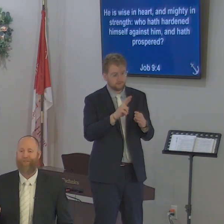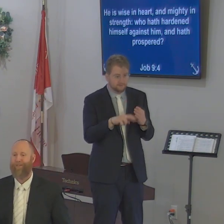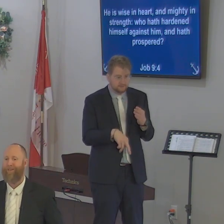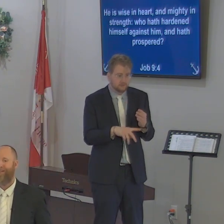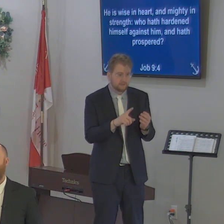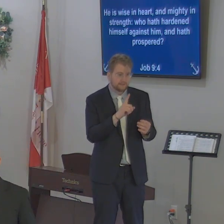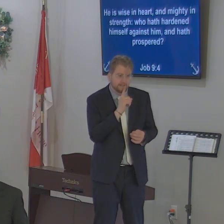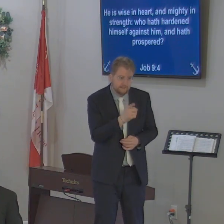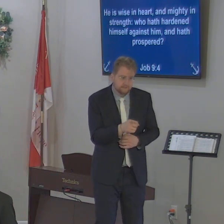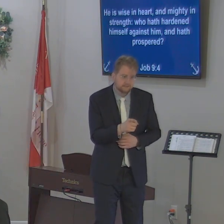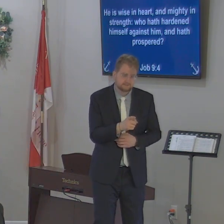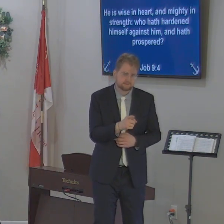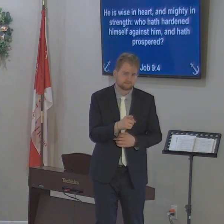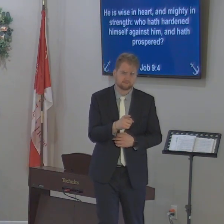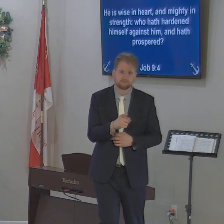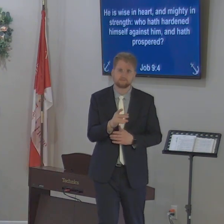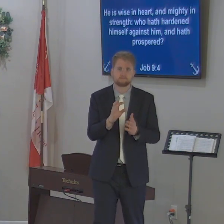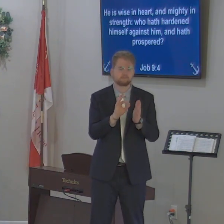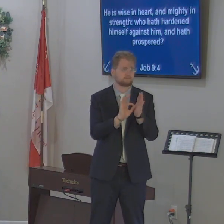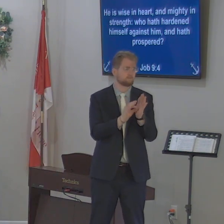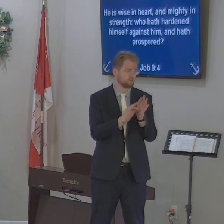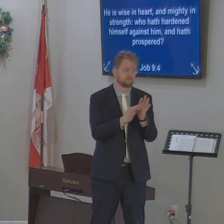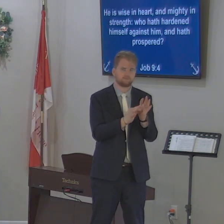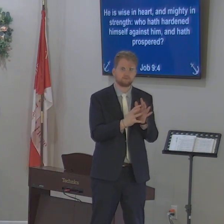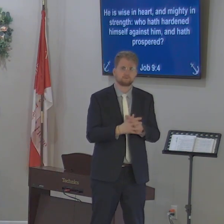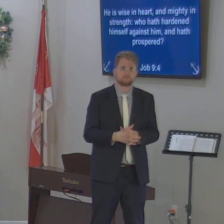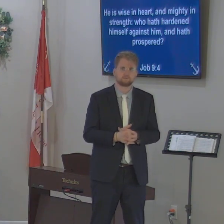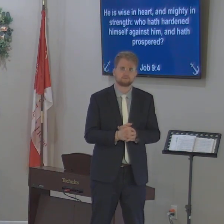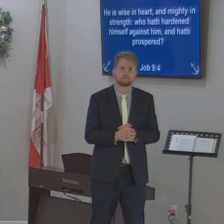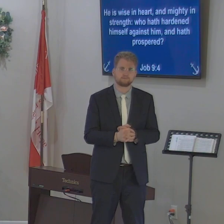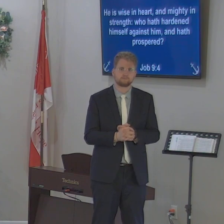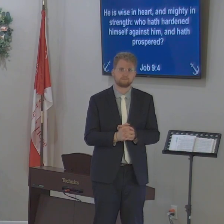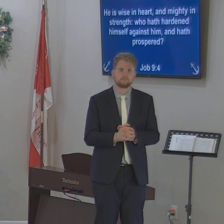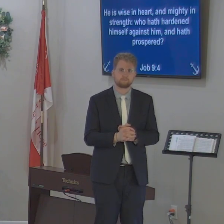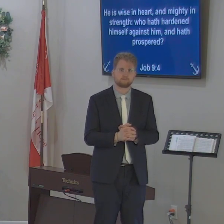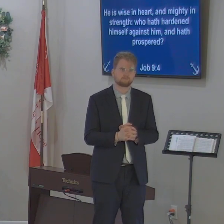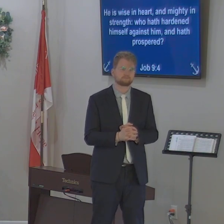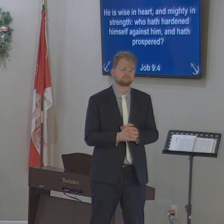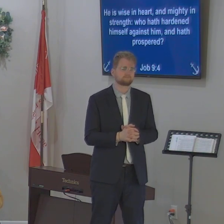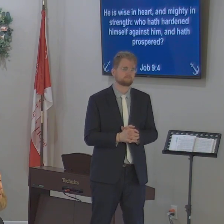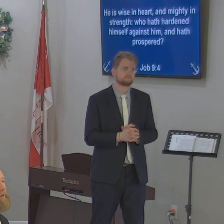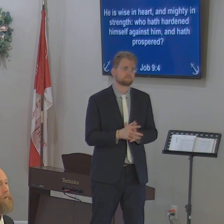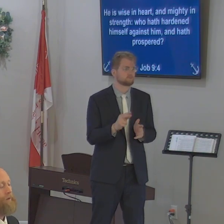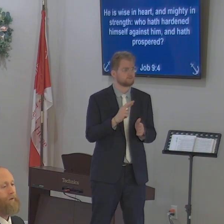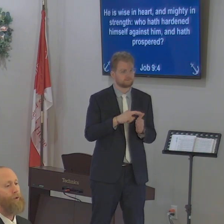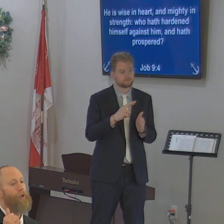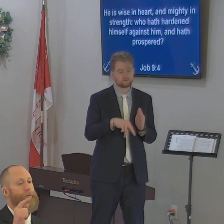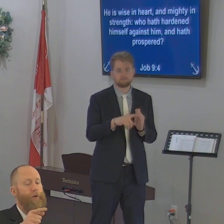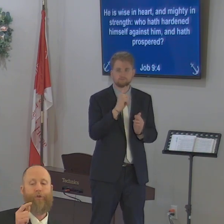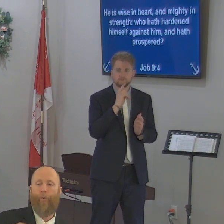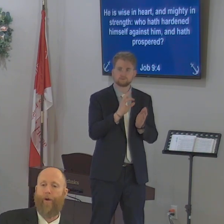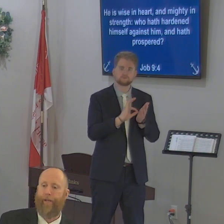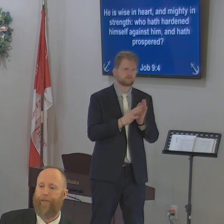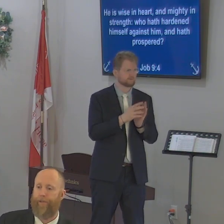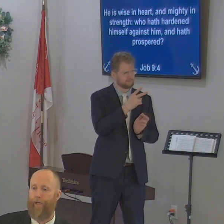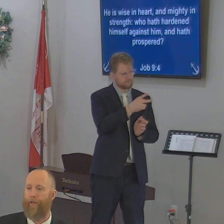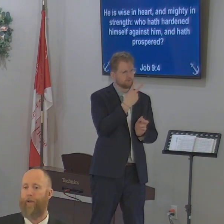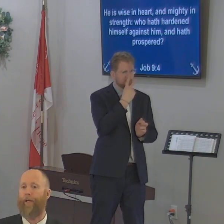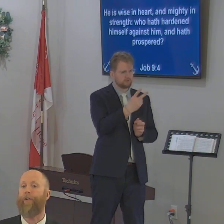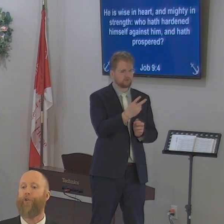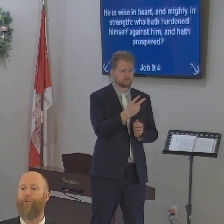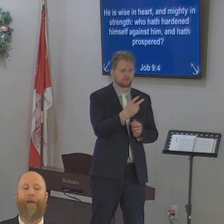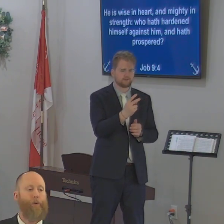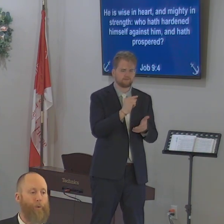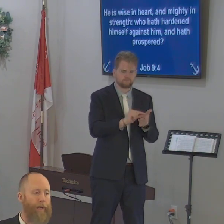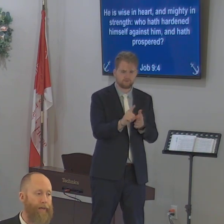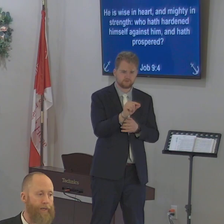is fruit. The result is fruit. If you look in verse 20, it said, and